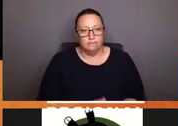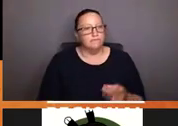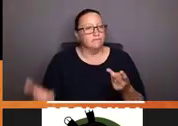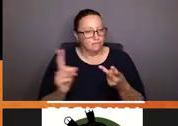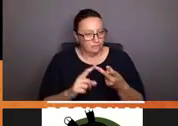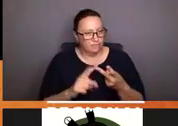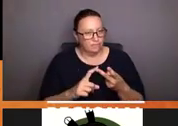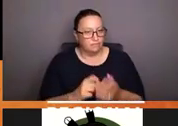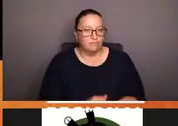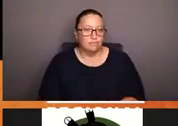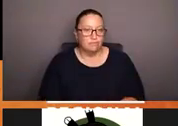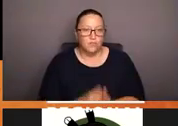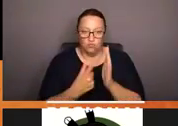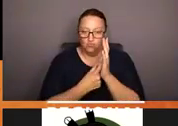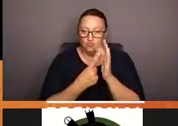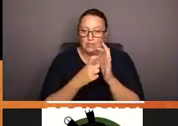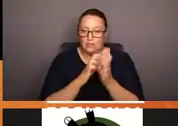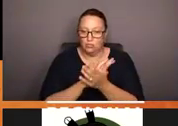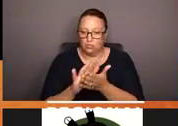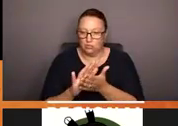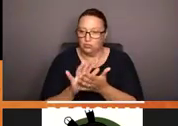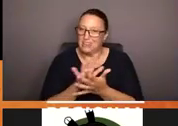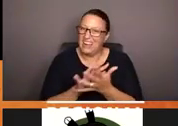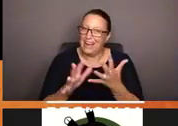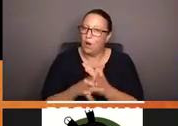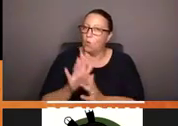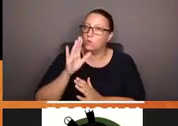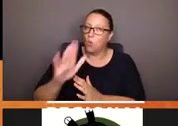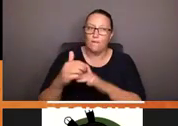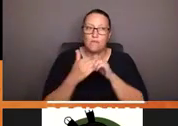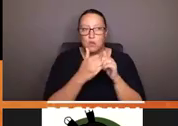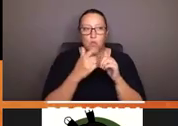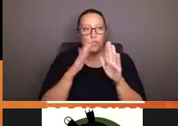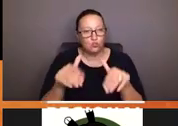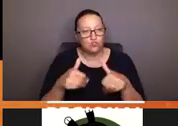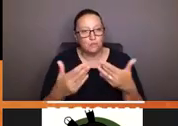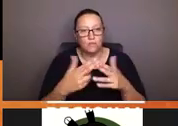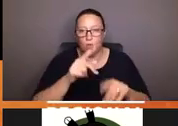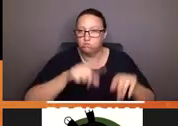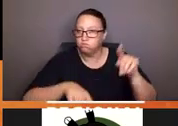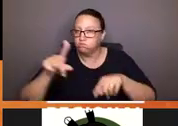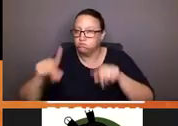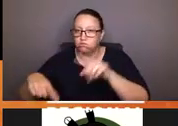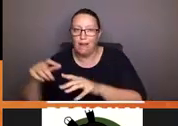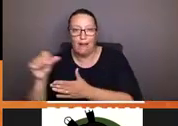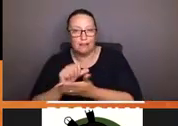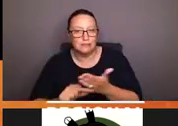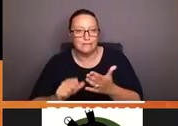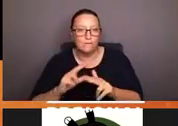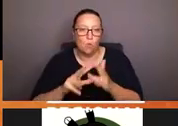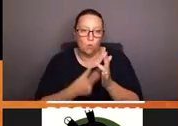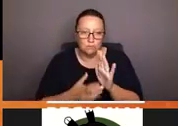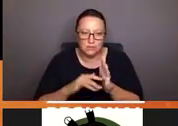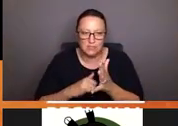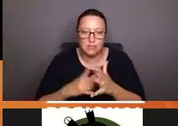Criterion 2, reach, asks you to explain how your fellowship will contribute to a diversity of art forms, career stages,